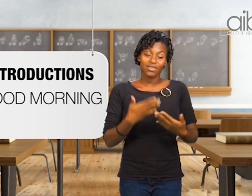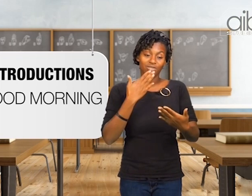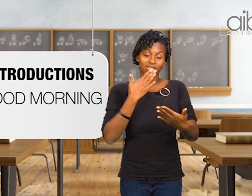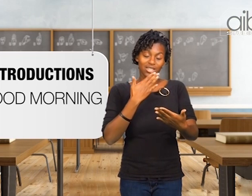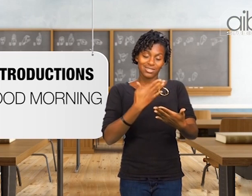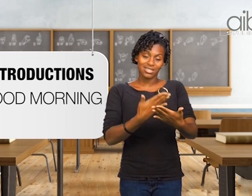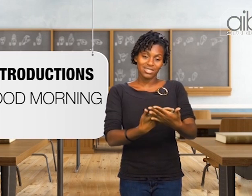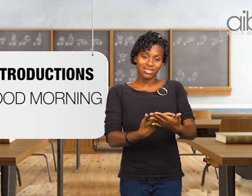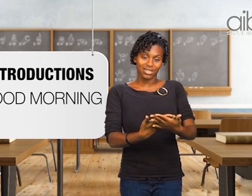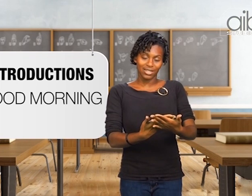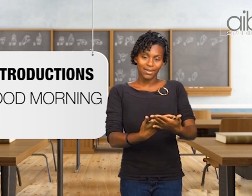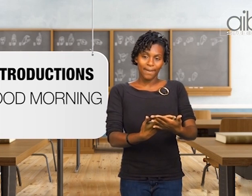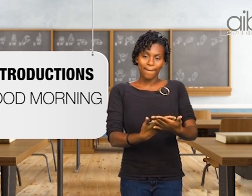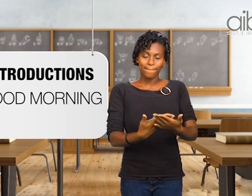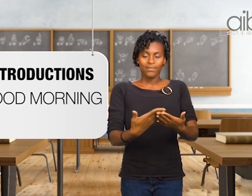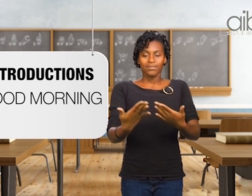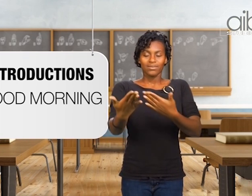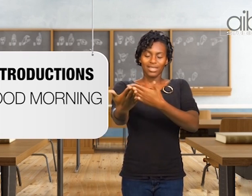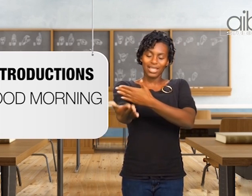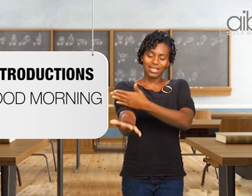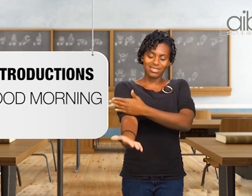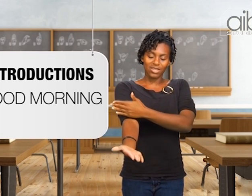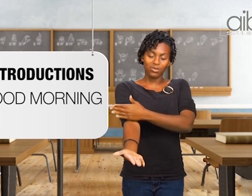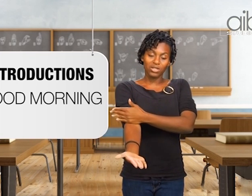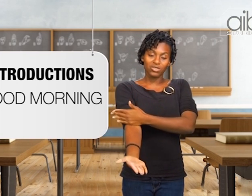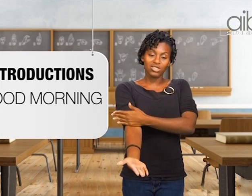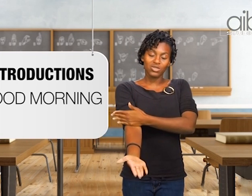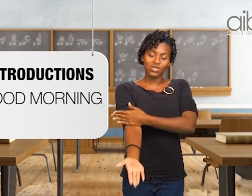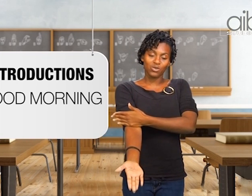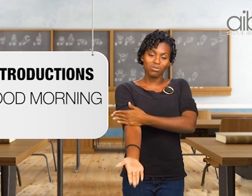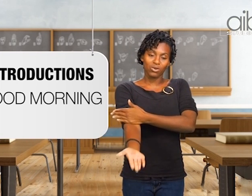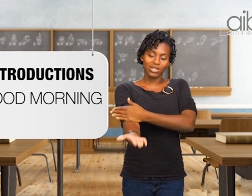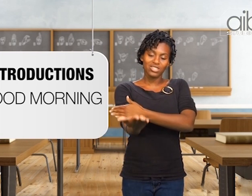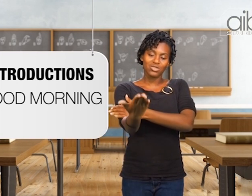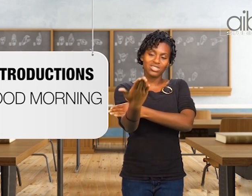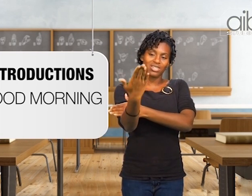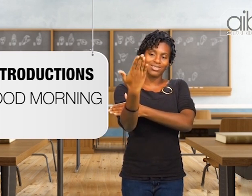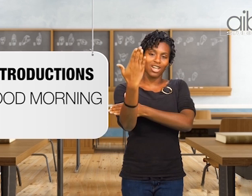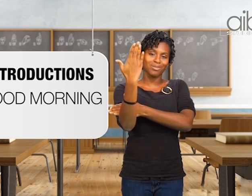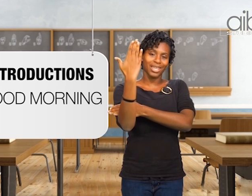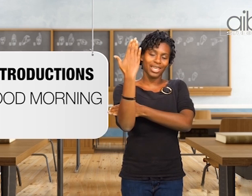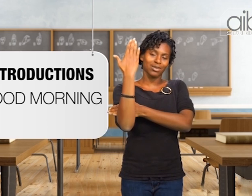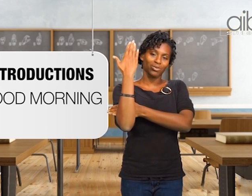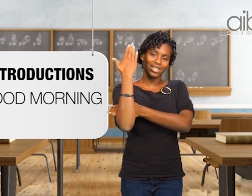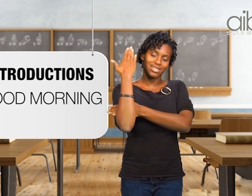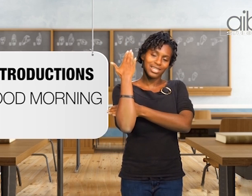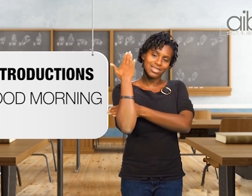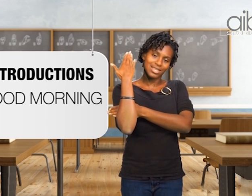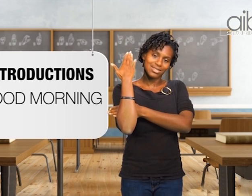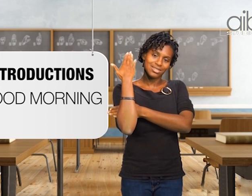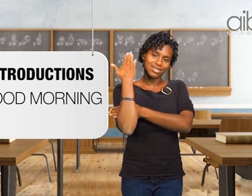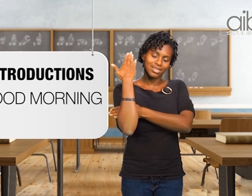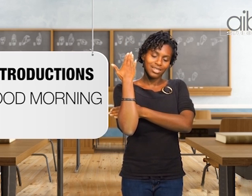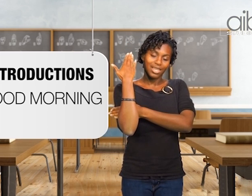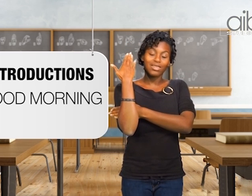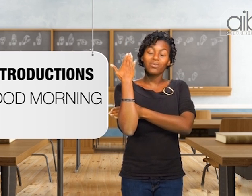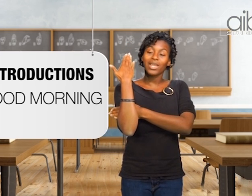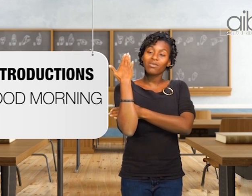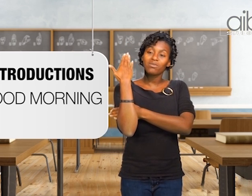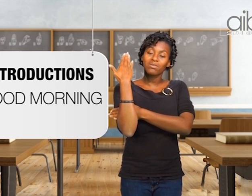for good, so this is good. And so what you're going to do is for mornings, you're going to take your dominant hand and raise it like this. And the way I remember